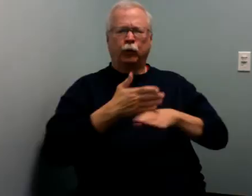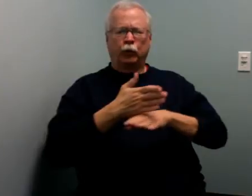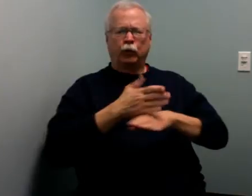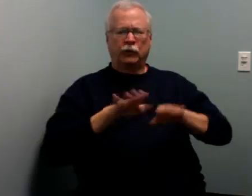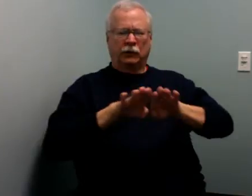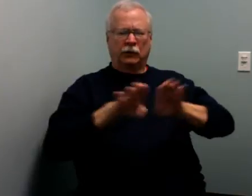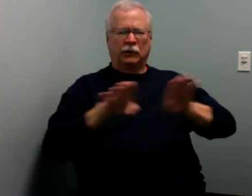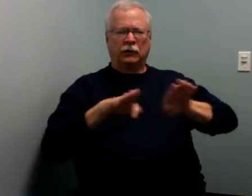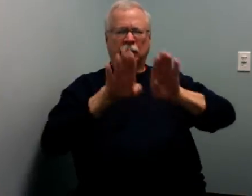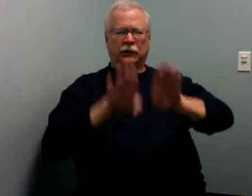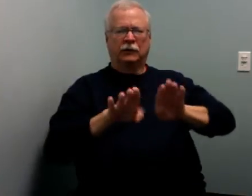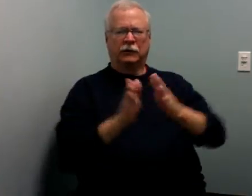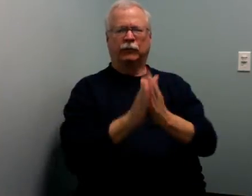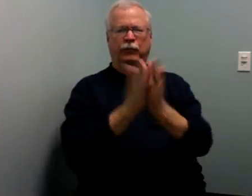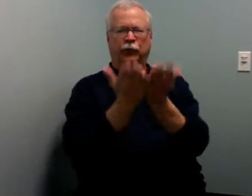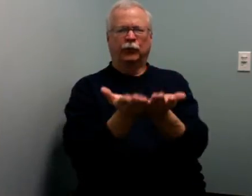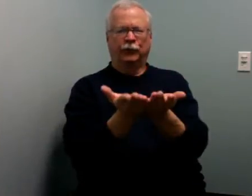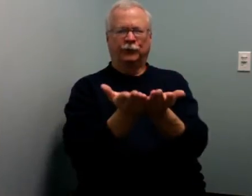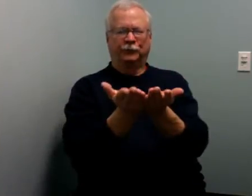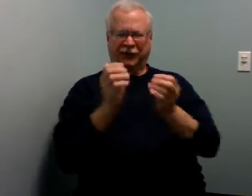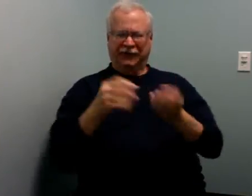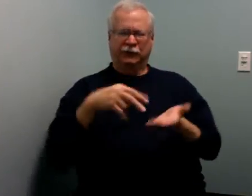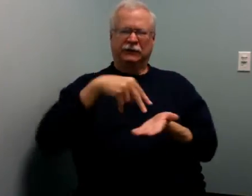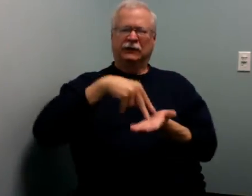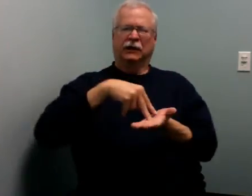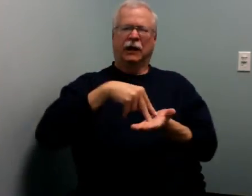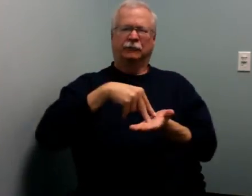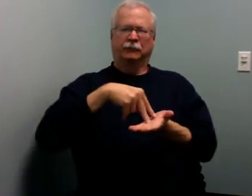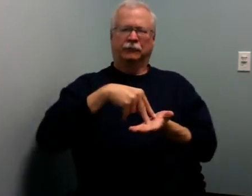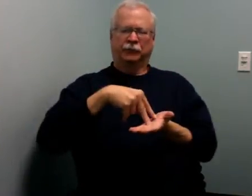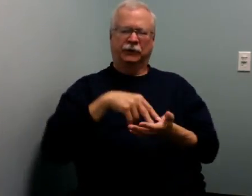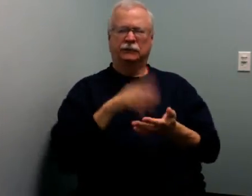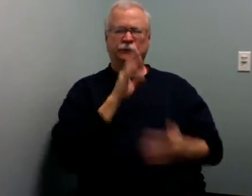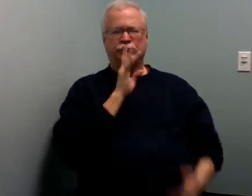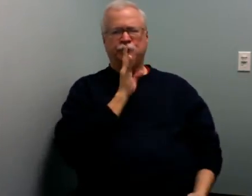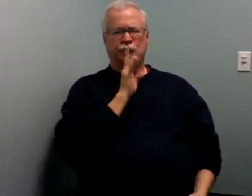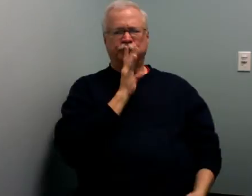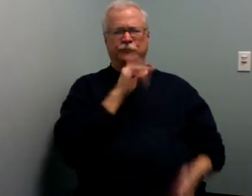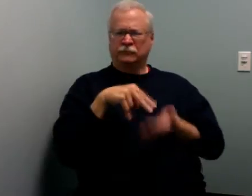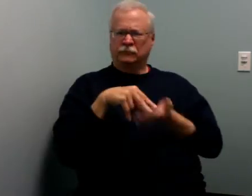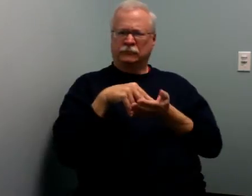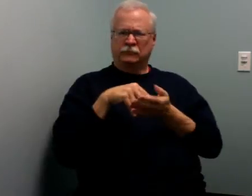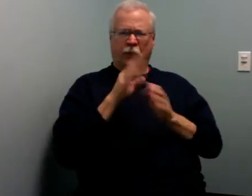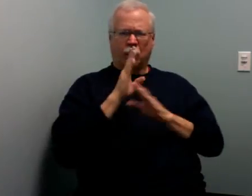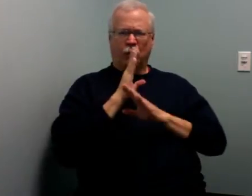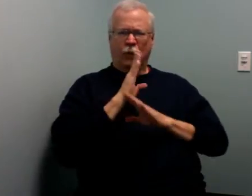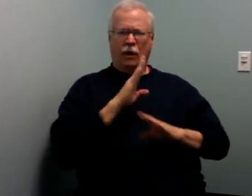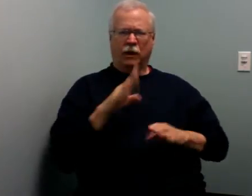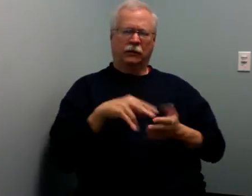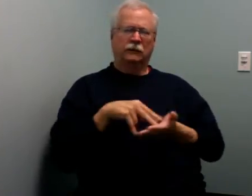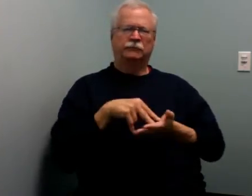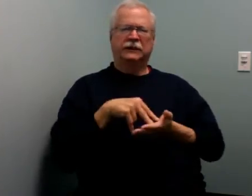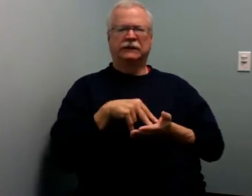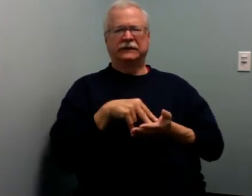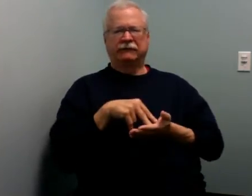You'd have to stand up at a wooden podium, and you'd have to read from the book. And